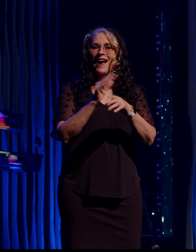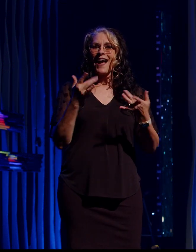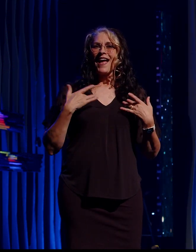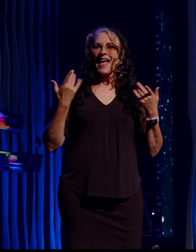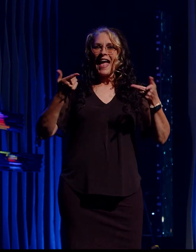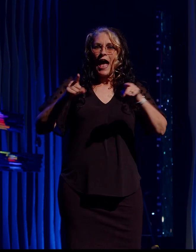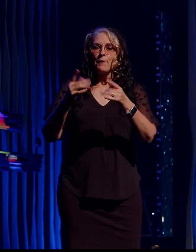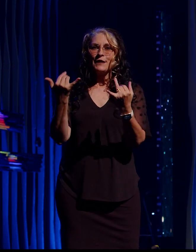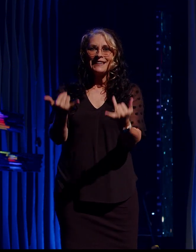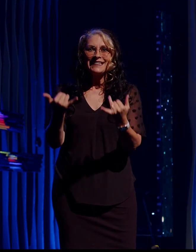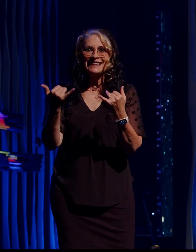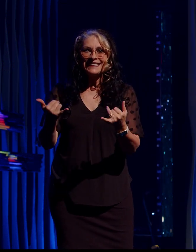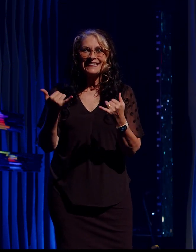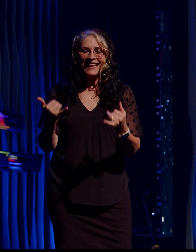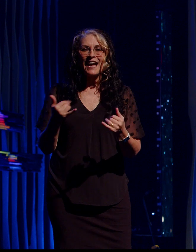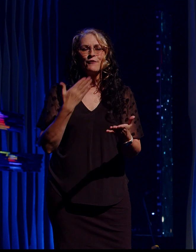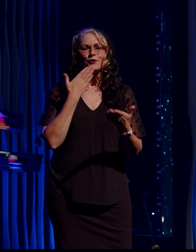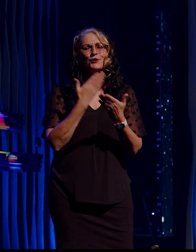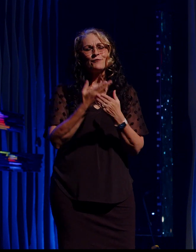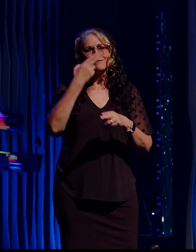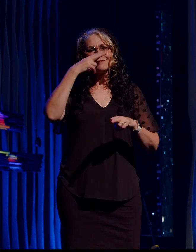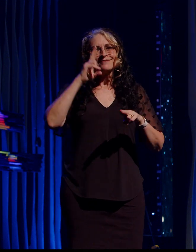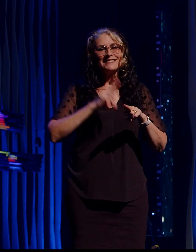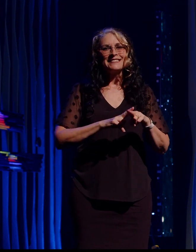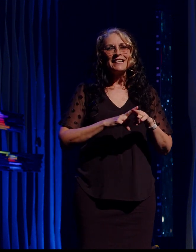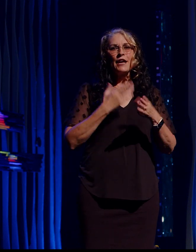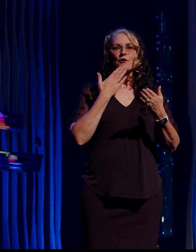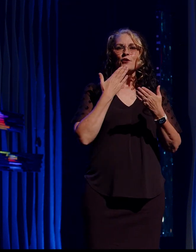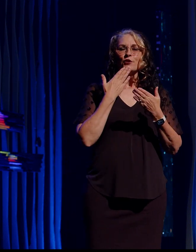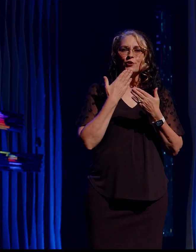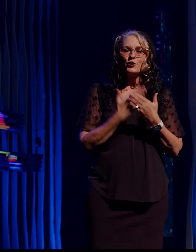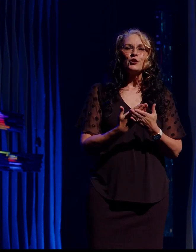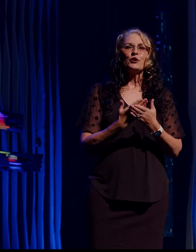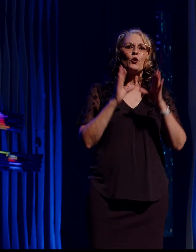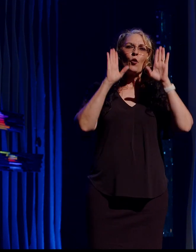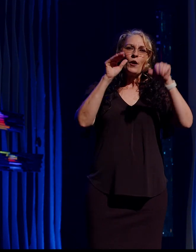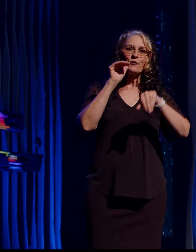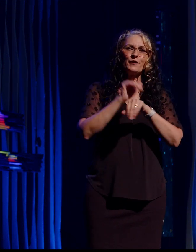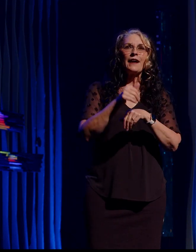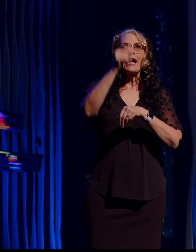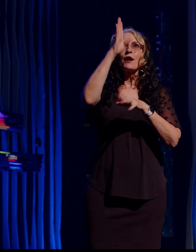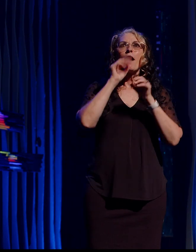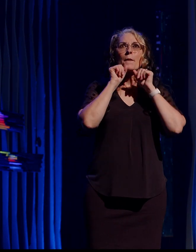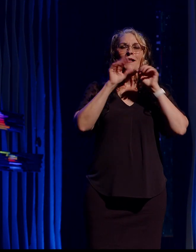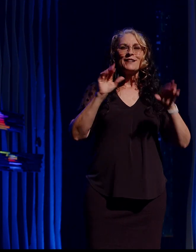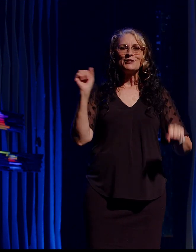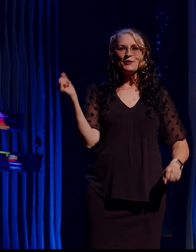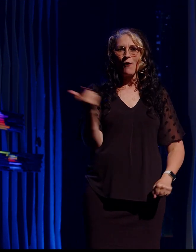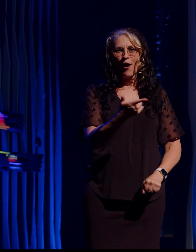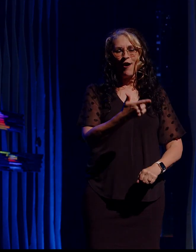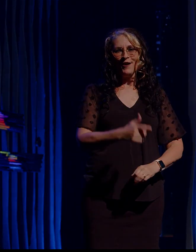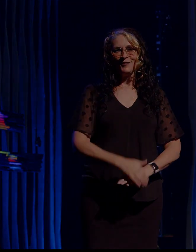right now, and we would love to have some good times with you. Have a great remainder of your night. God bless you all.